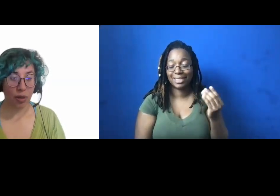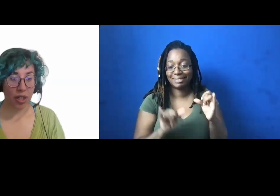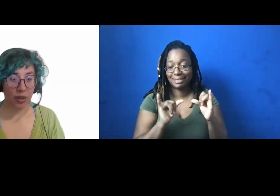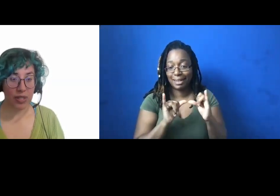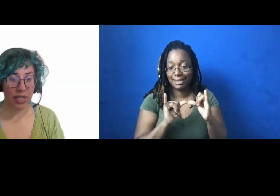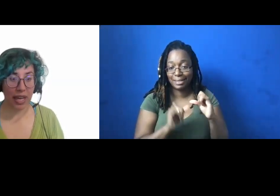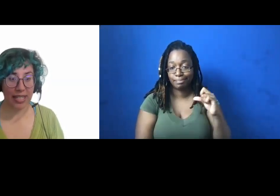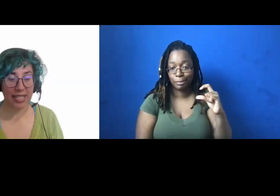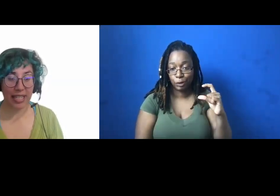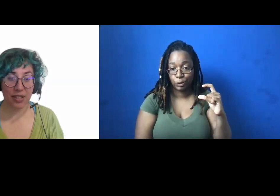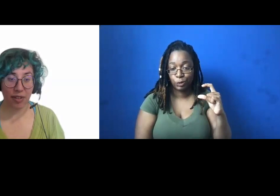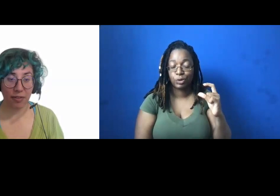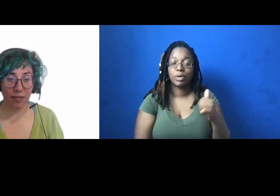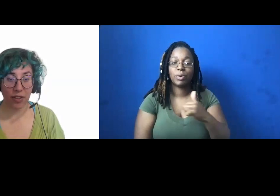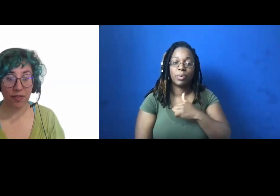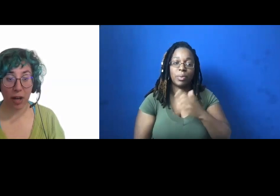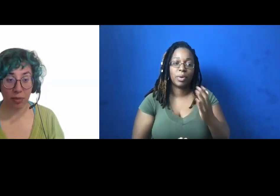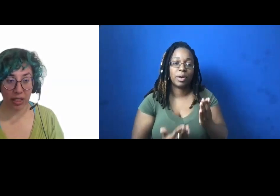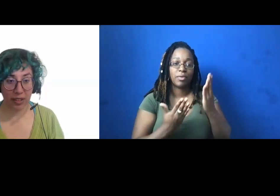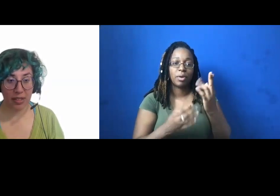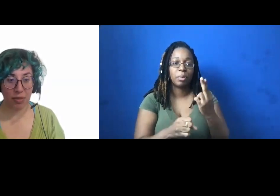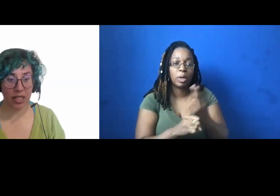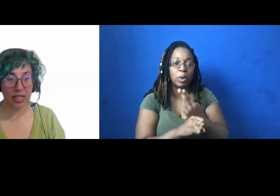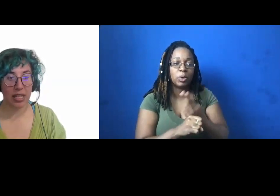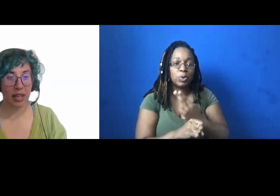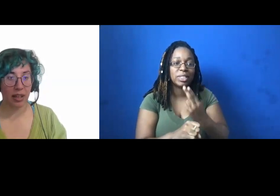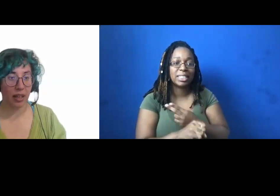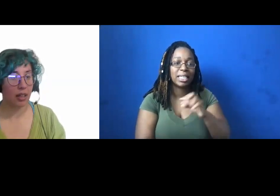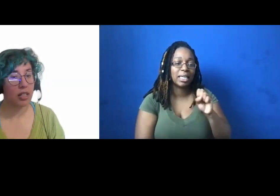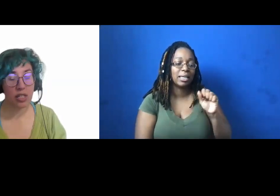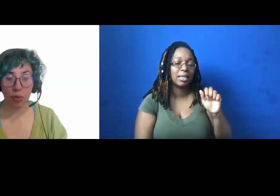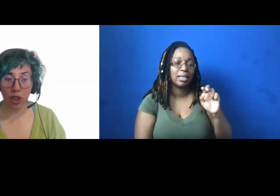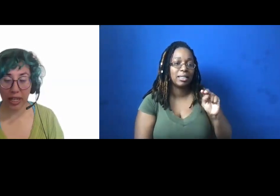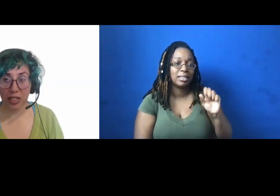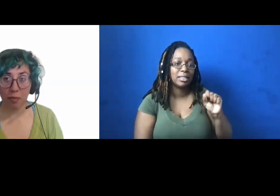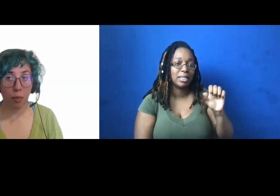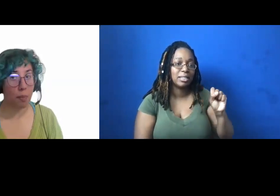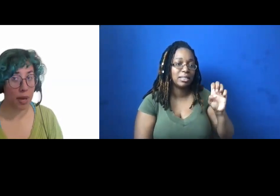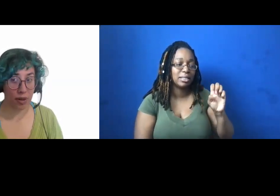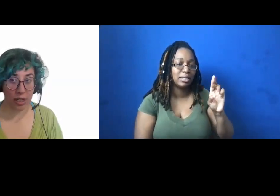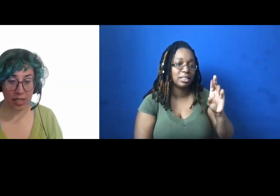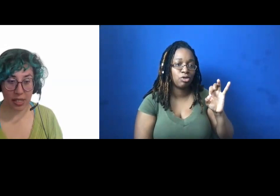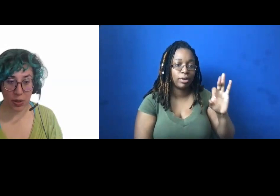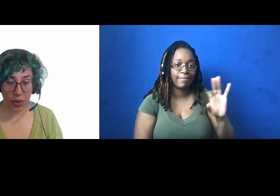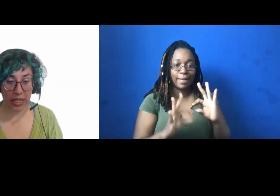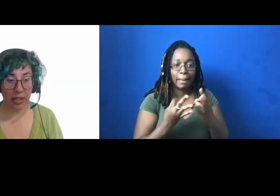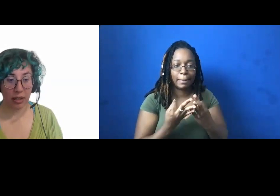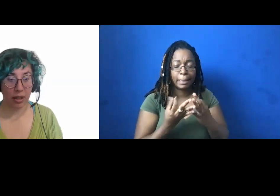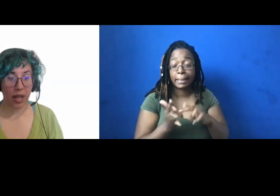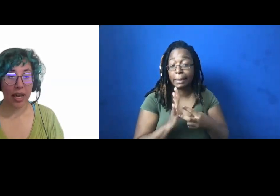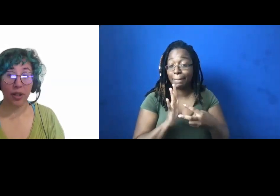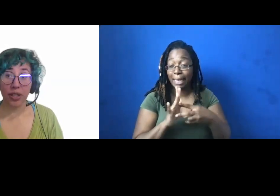We recommend using a sans serif font family. This means a simple lines, very easy to